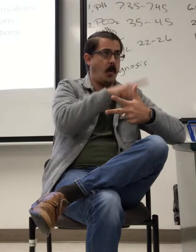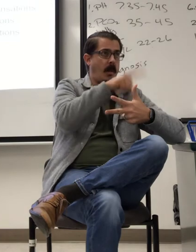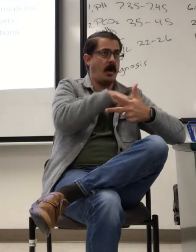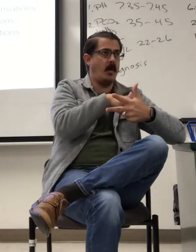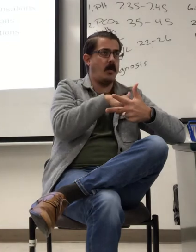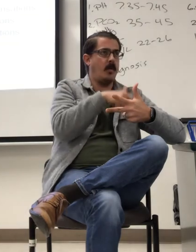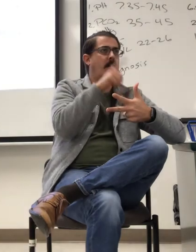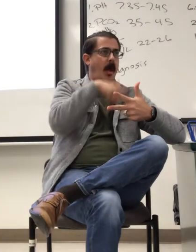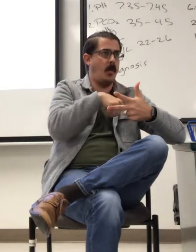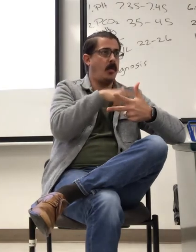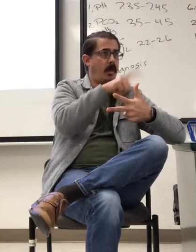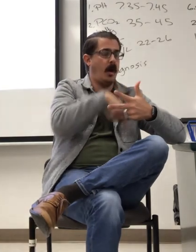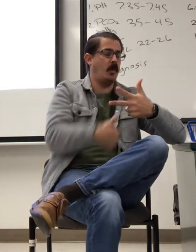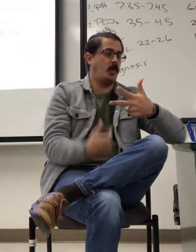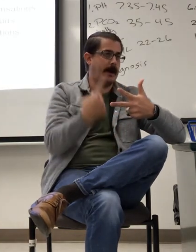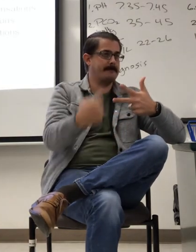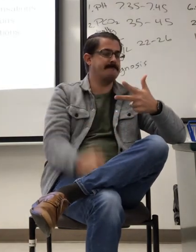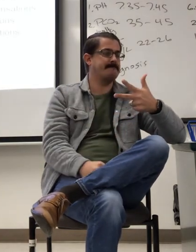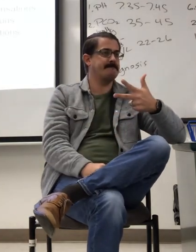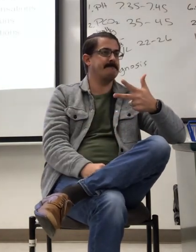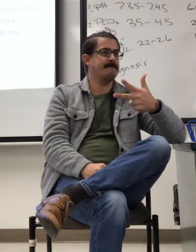it's too low.